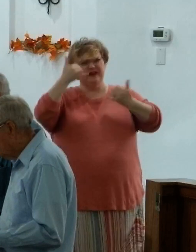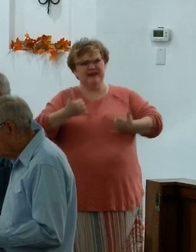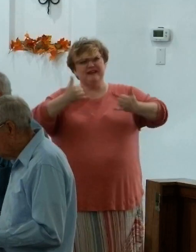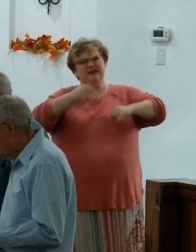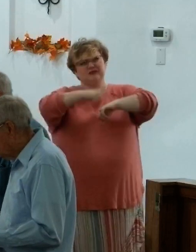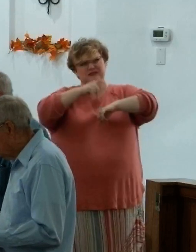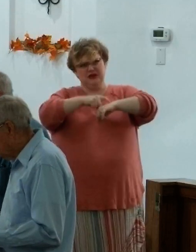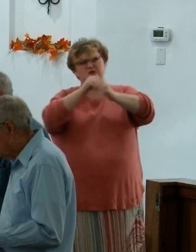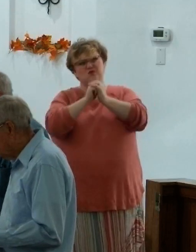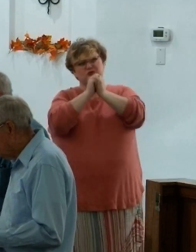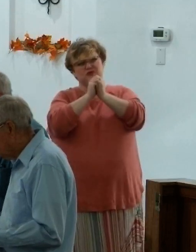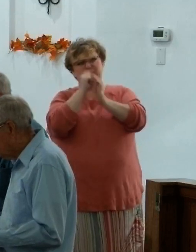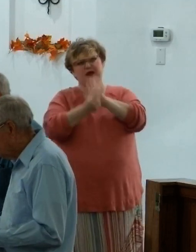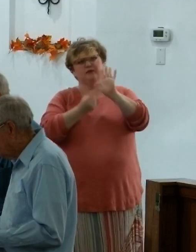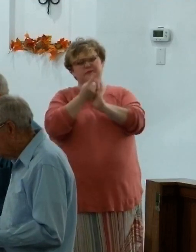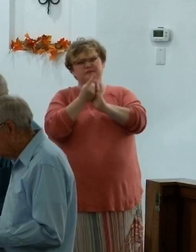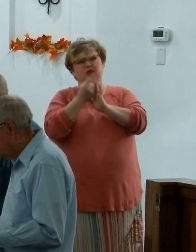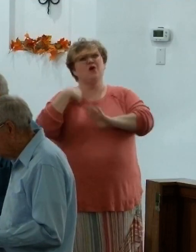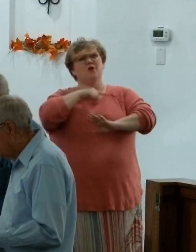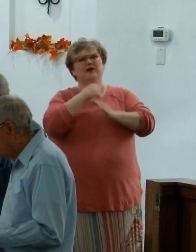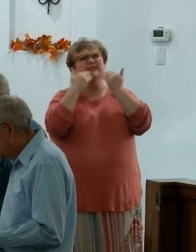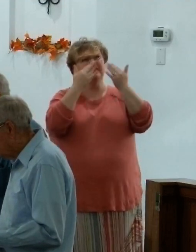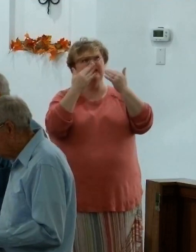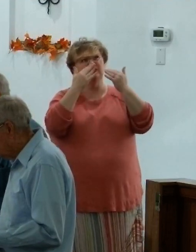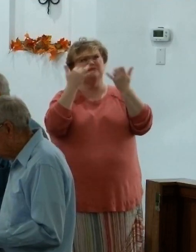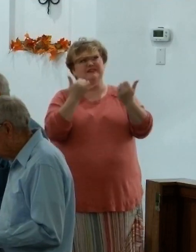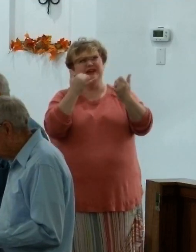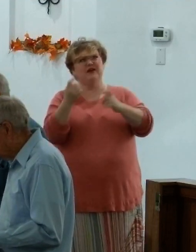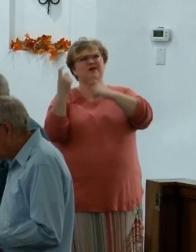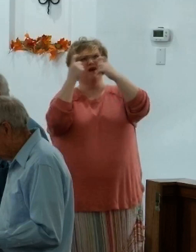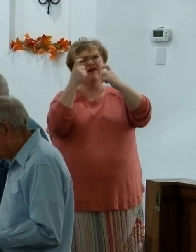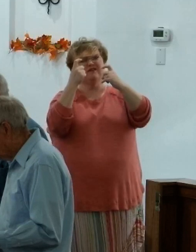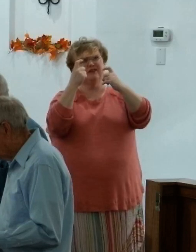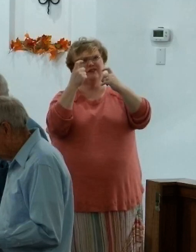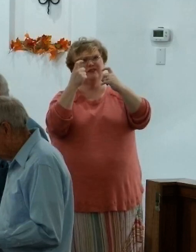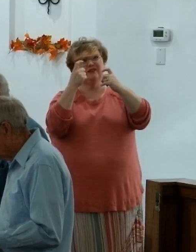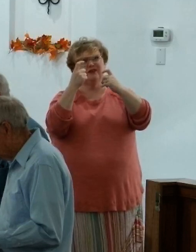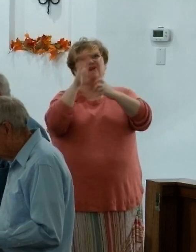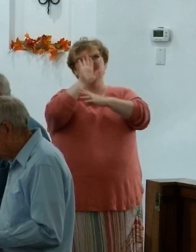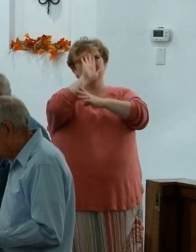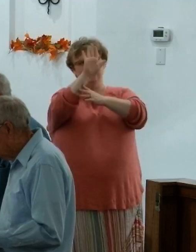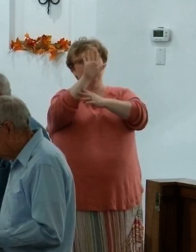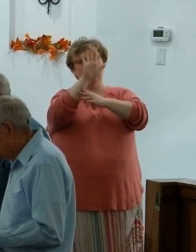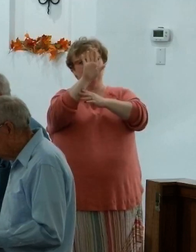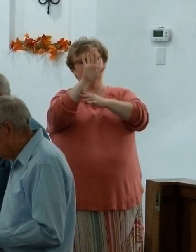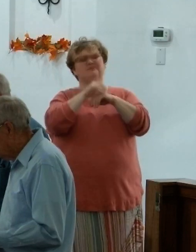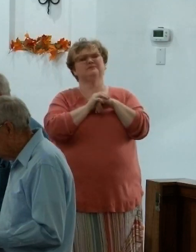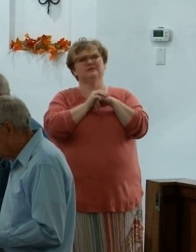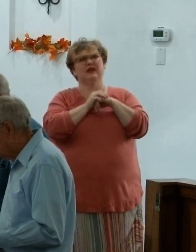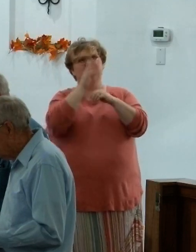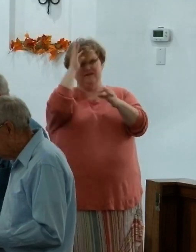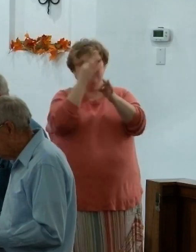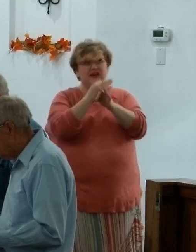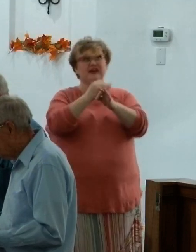hour. Thus we thank you and now offer to you what is rightfully yours in faith and in joy